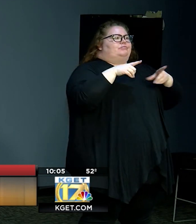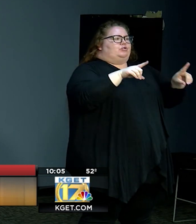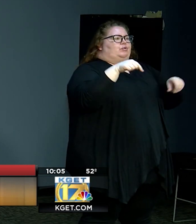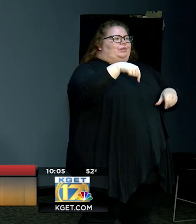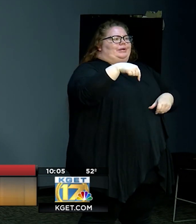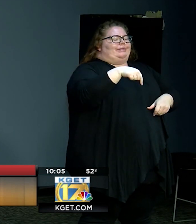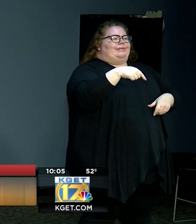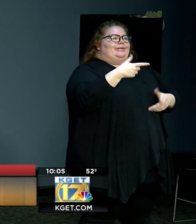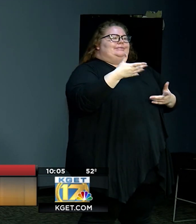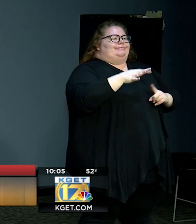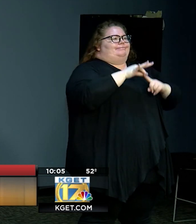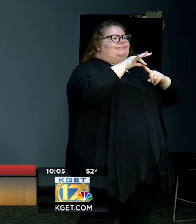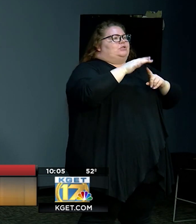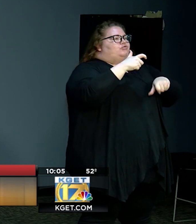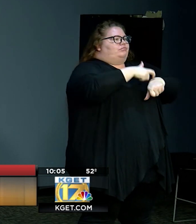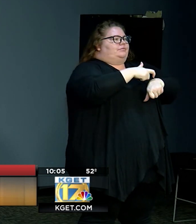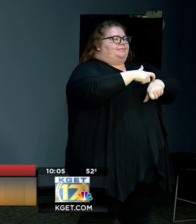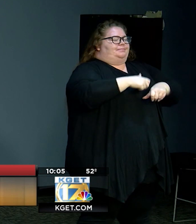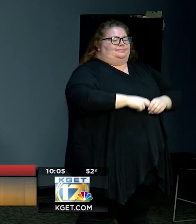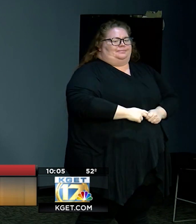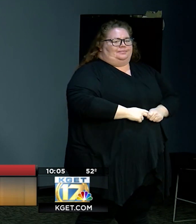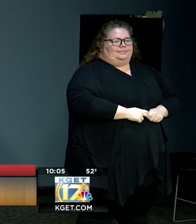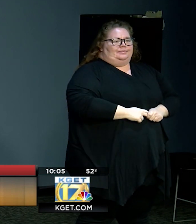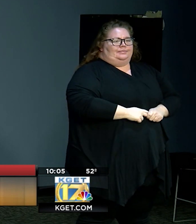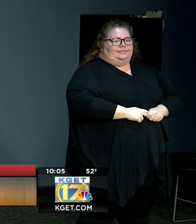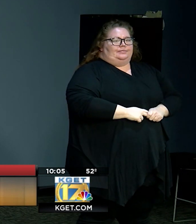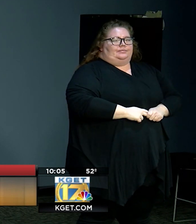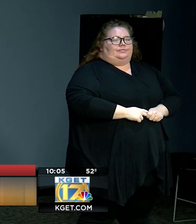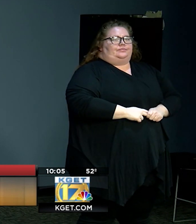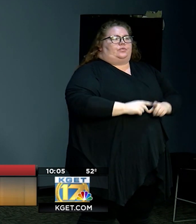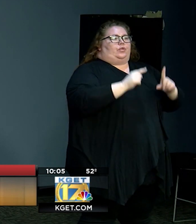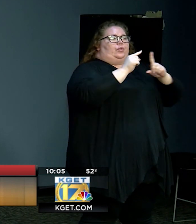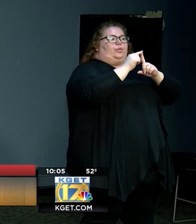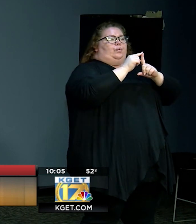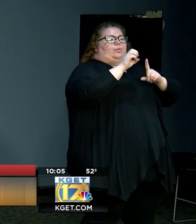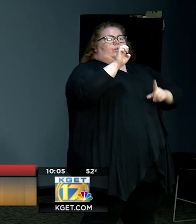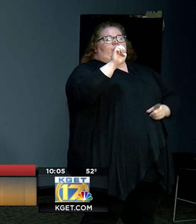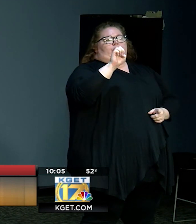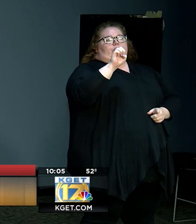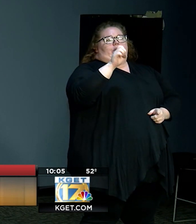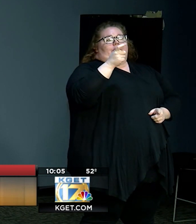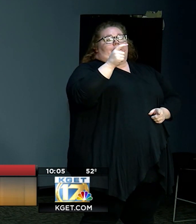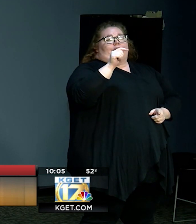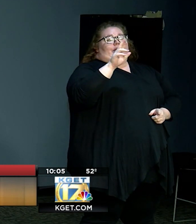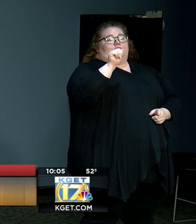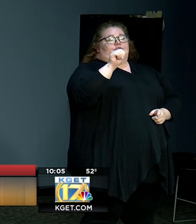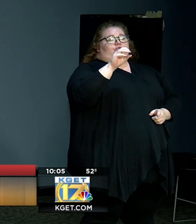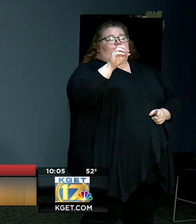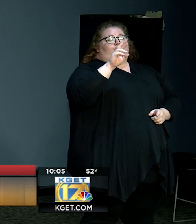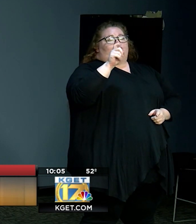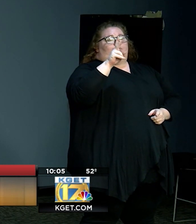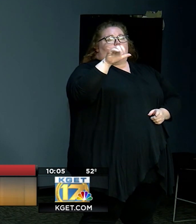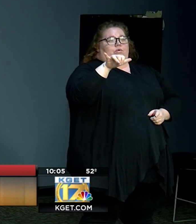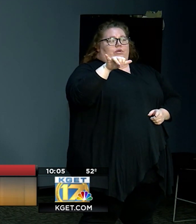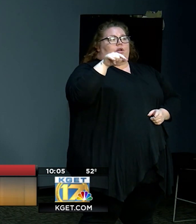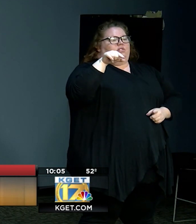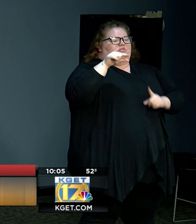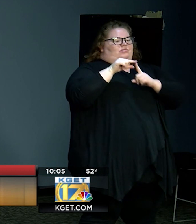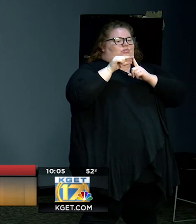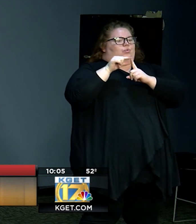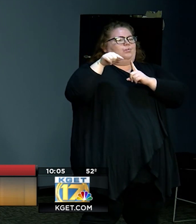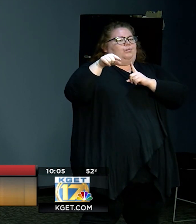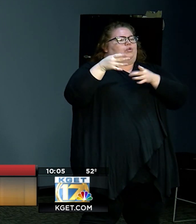this special time. We hear the word extraordinary used repeatedly to describe